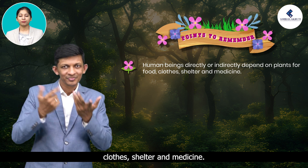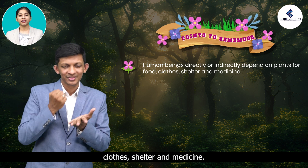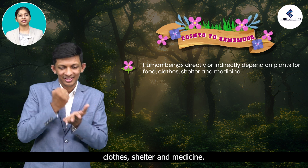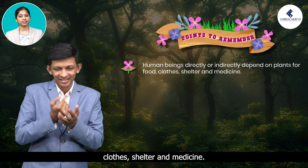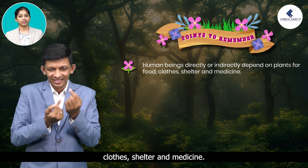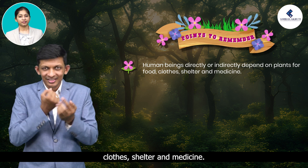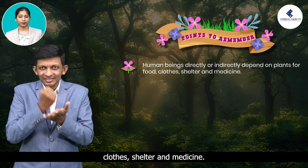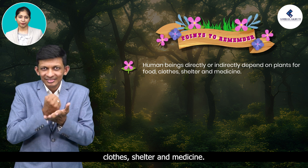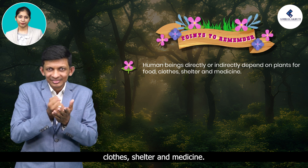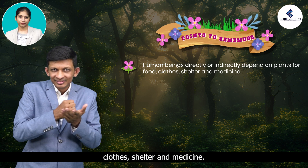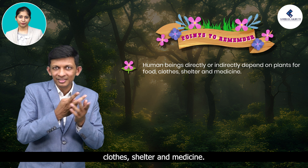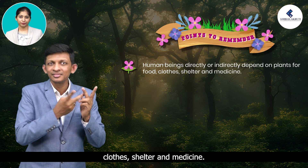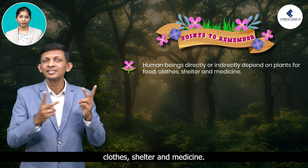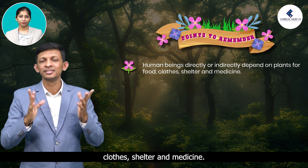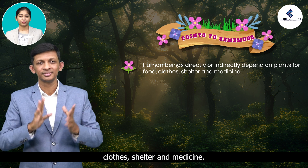shelter, and medicine.